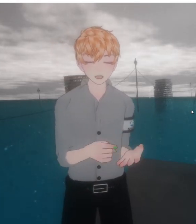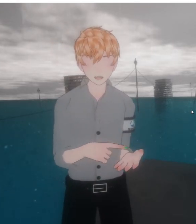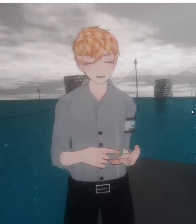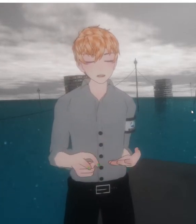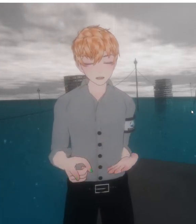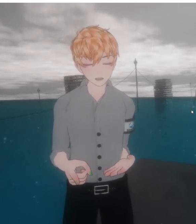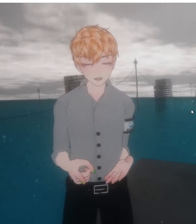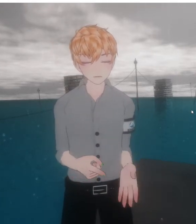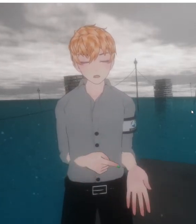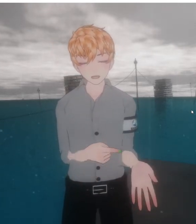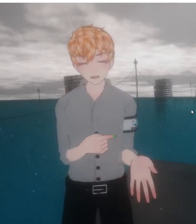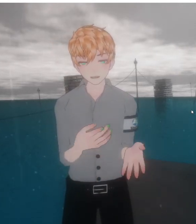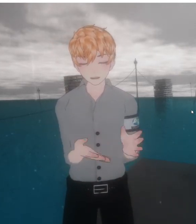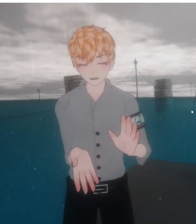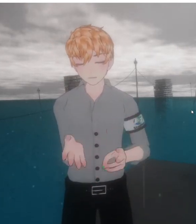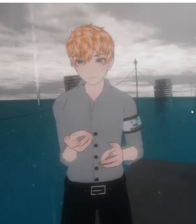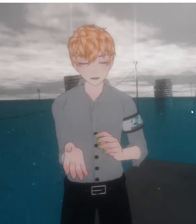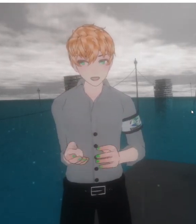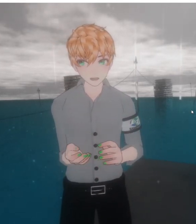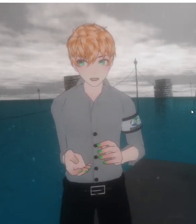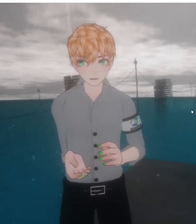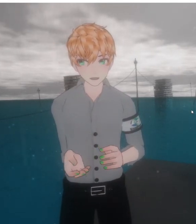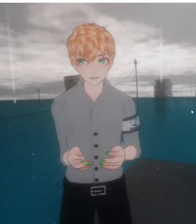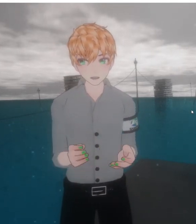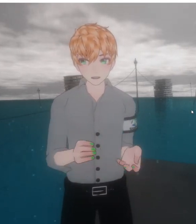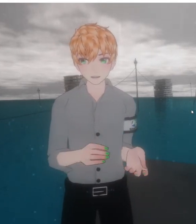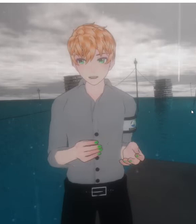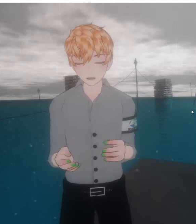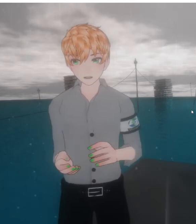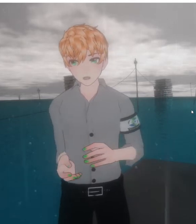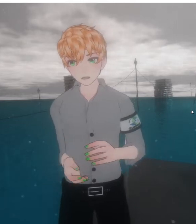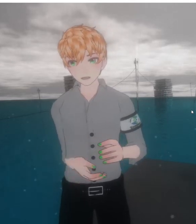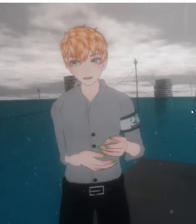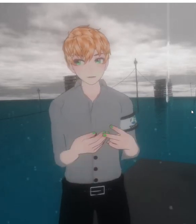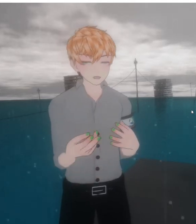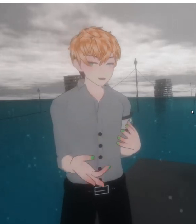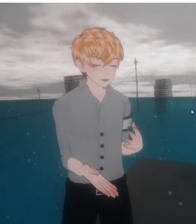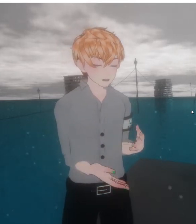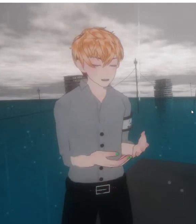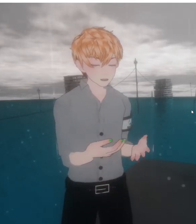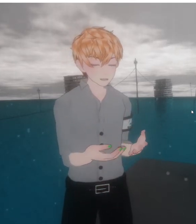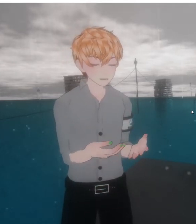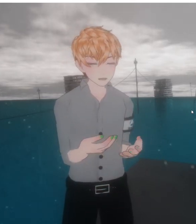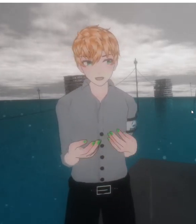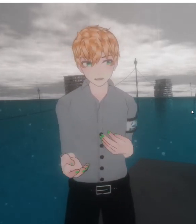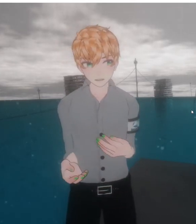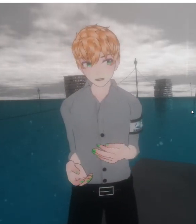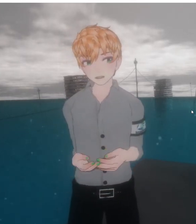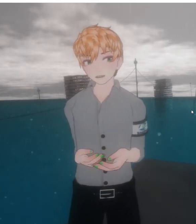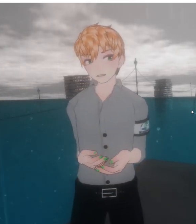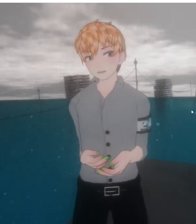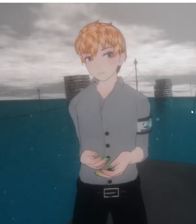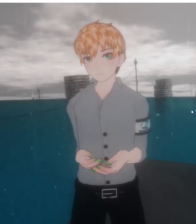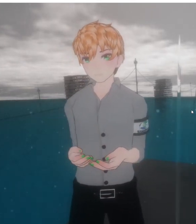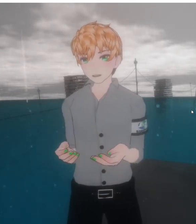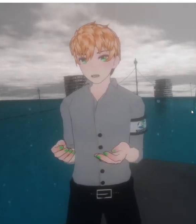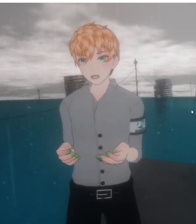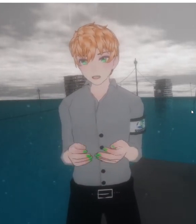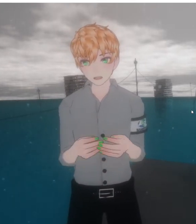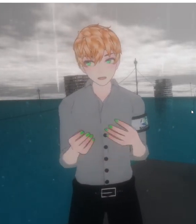filling in a lot of blanks and tying up loose ends and removing irrelevant scenes so that things